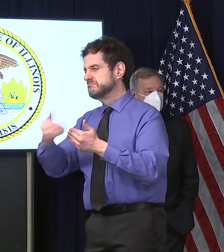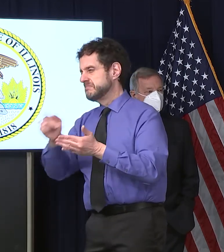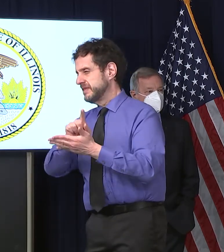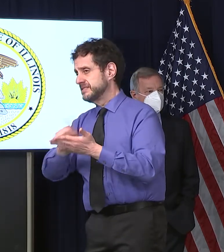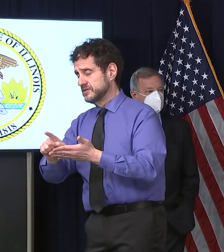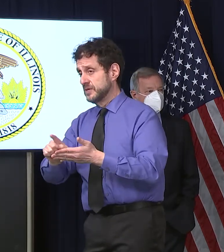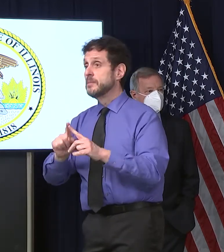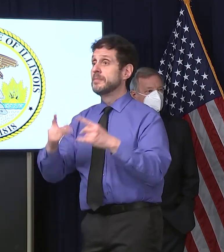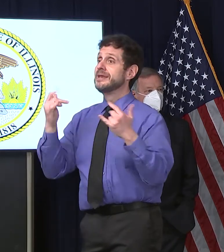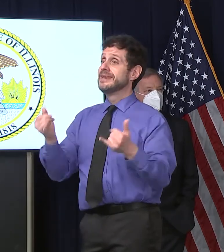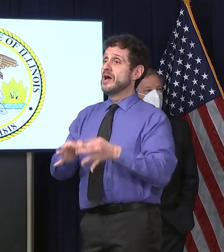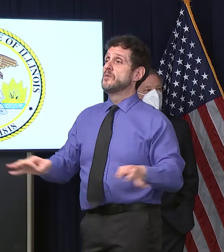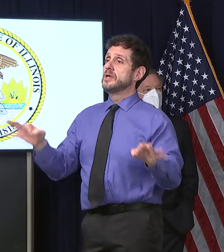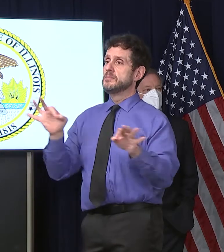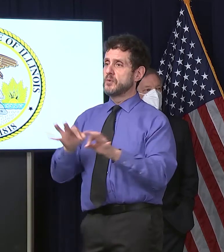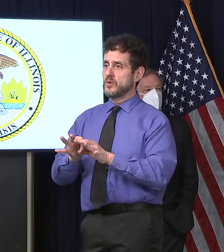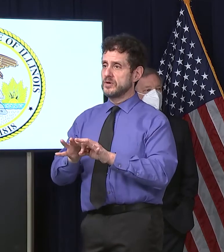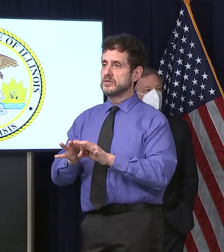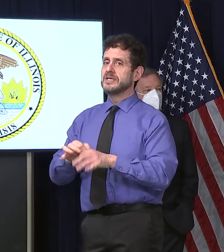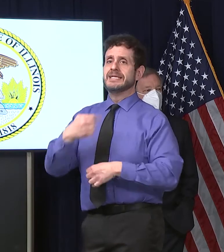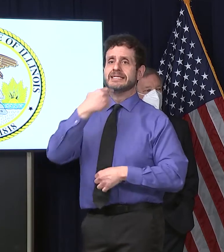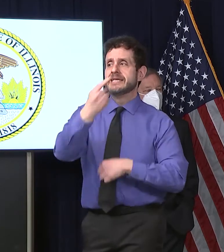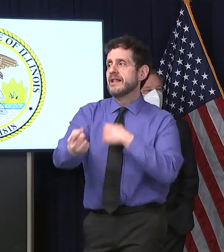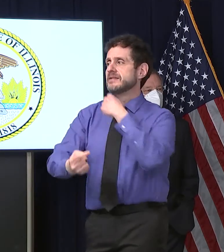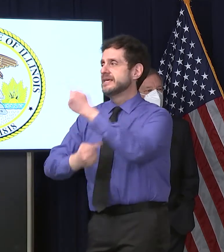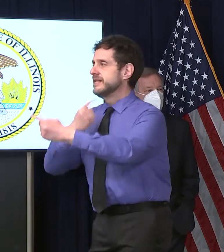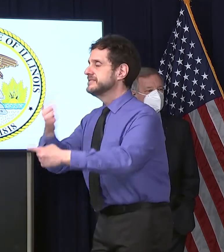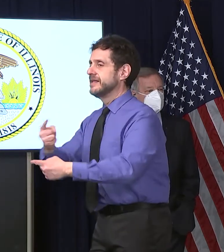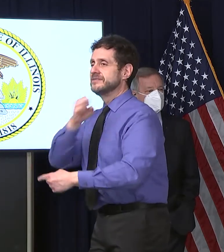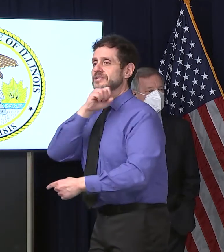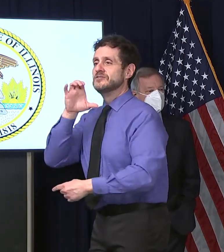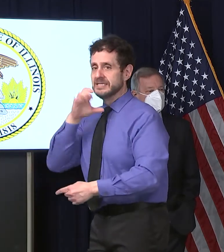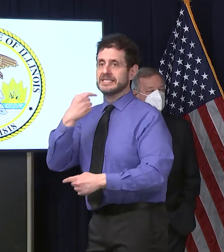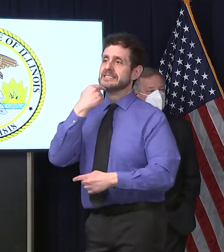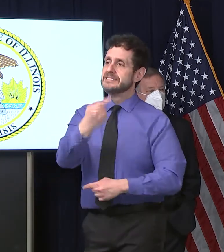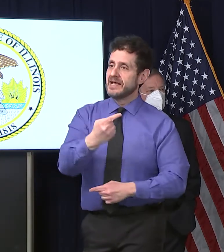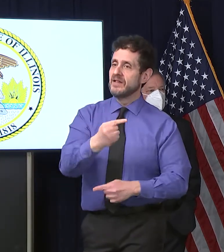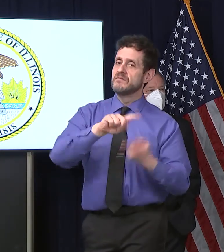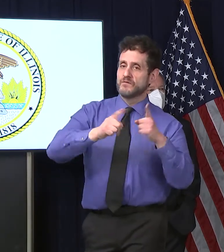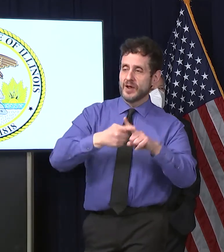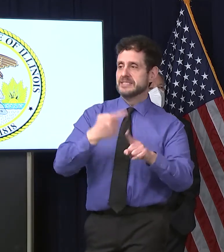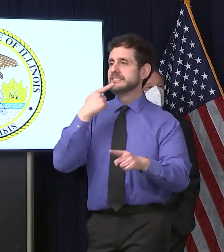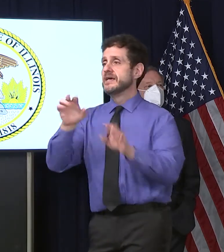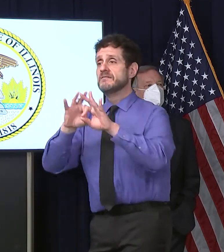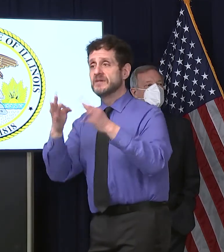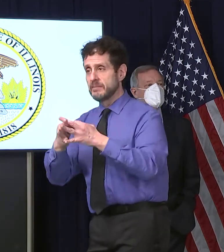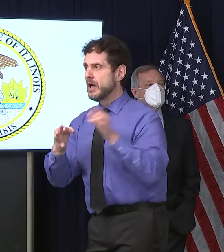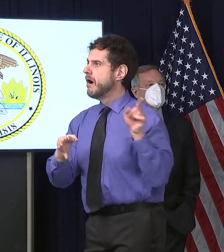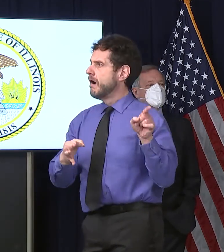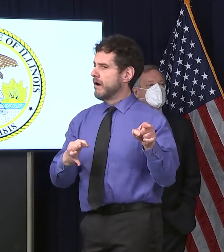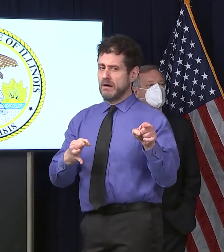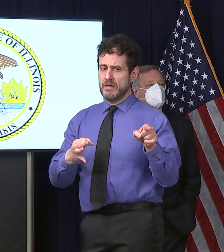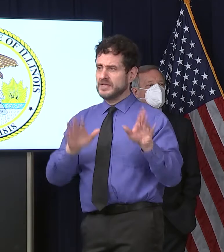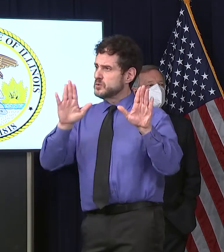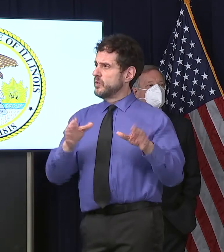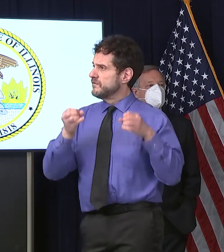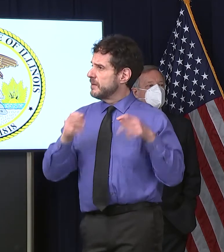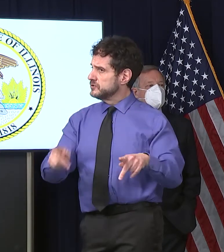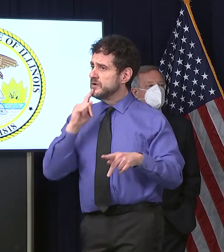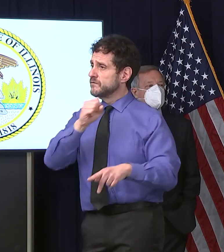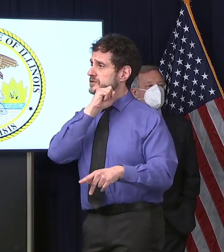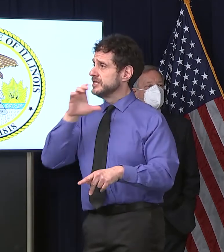the word out to our seniors, to their friends, to their families about this unique opportunity to get